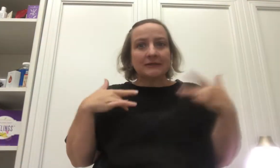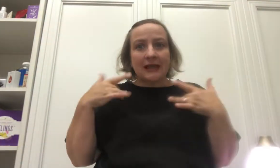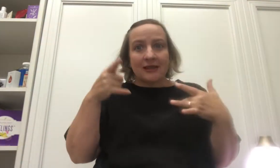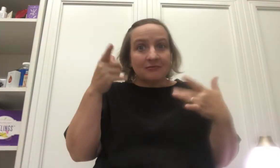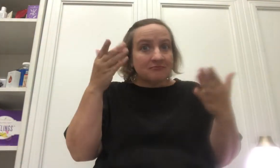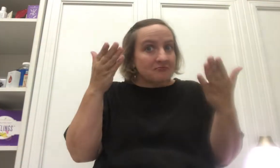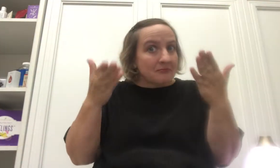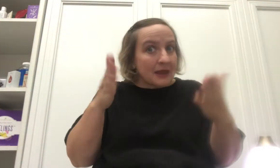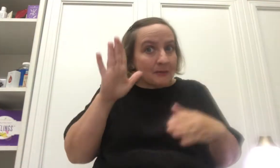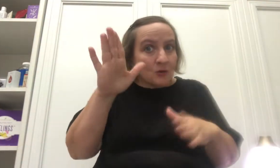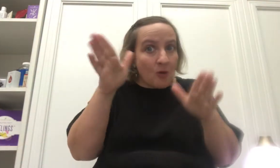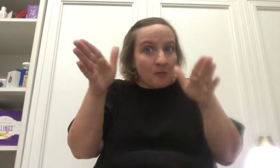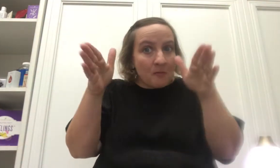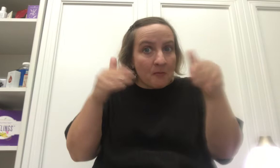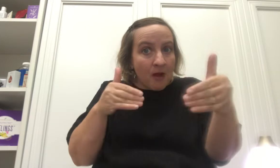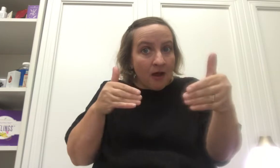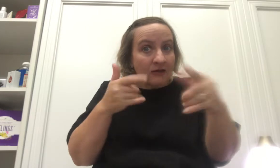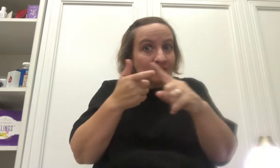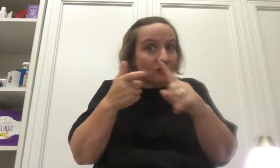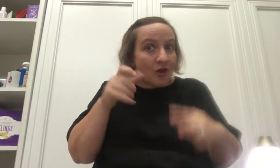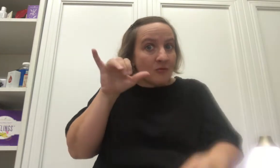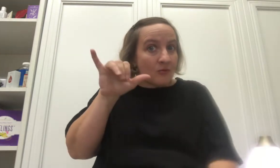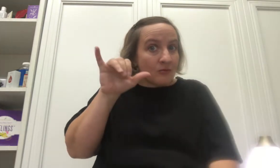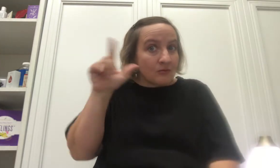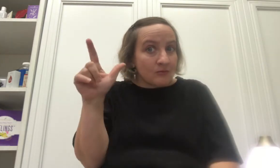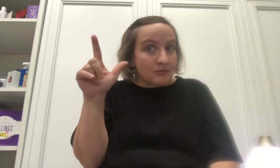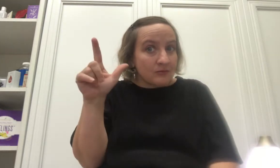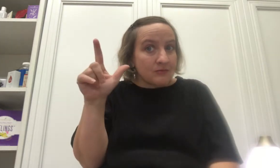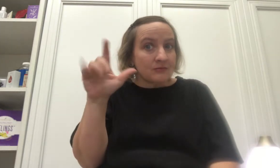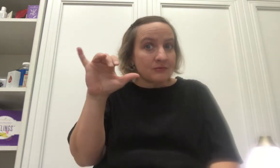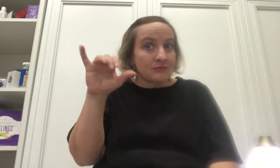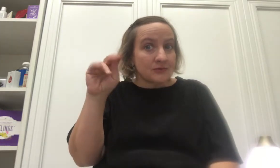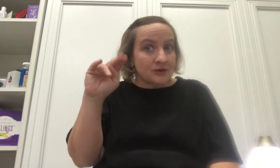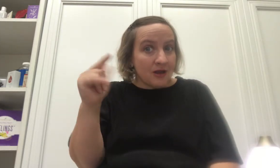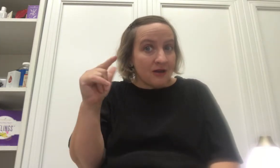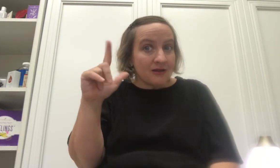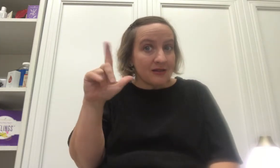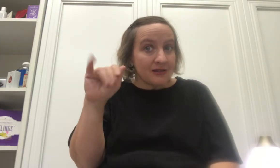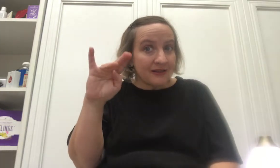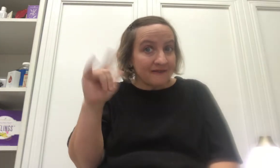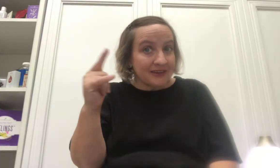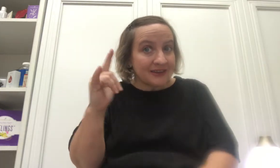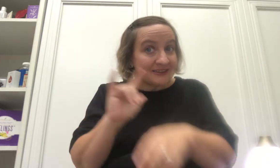Hello, I am so excited. I'm hoping that your box has arrived from Young Living.